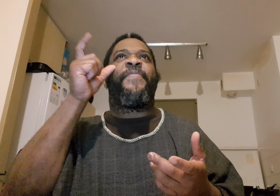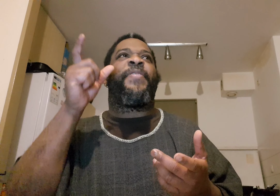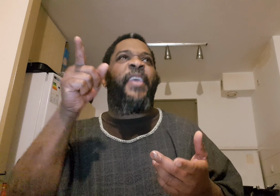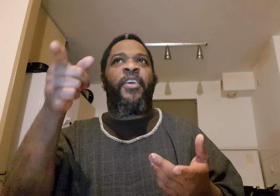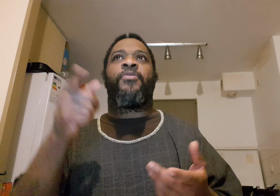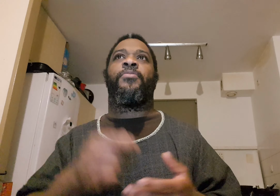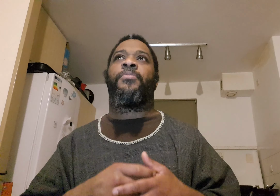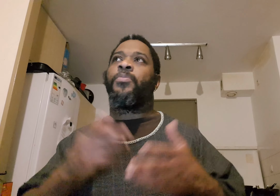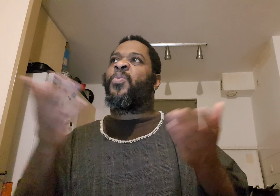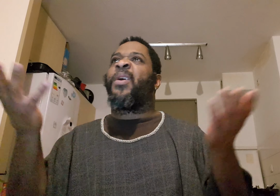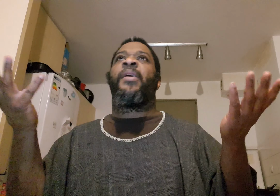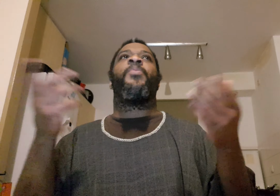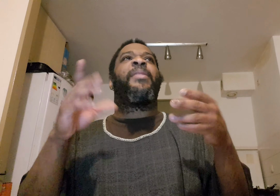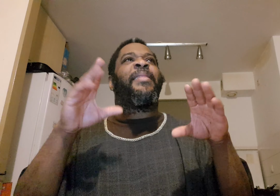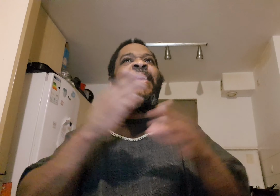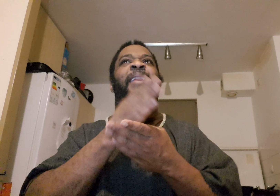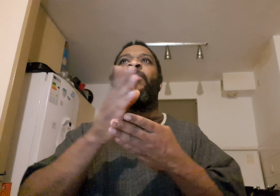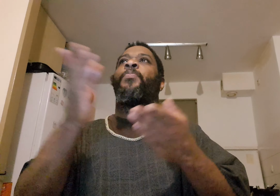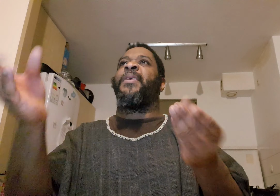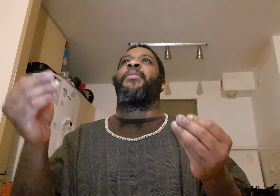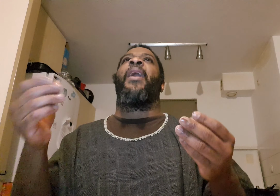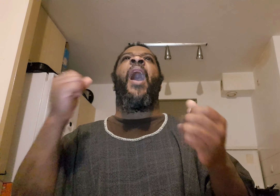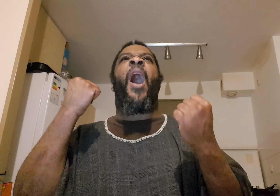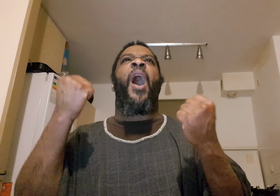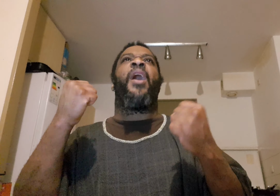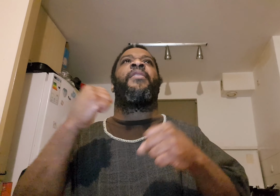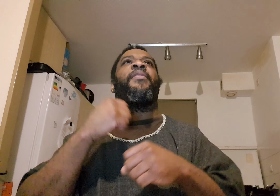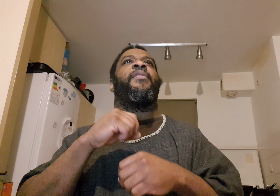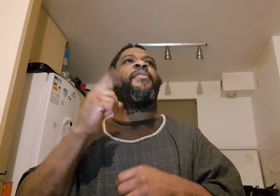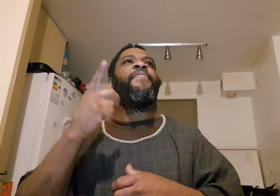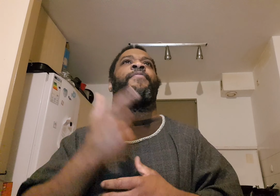We live there where we're dealing with the hard living.